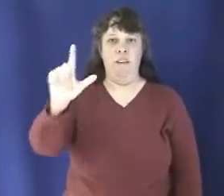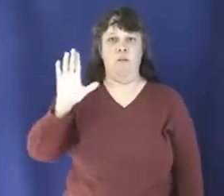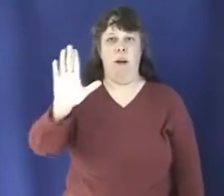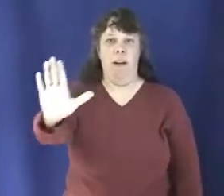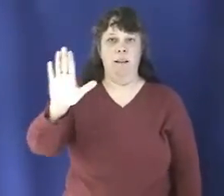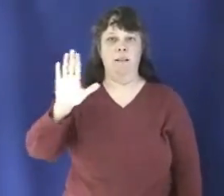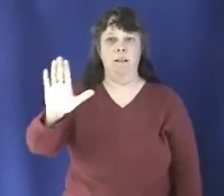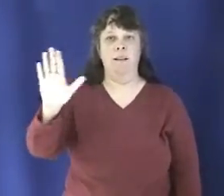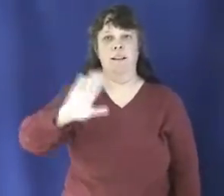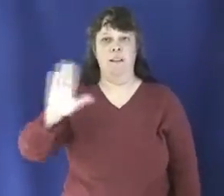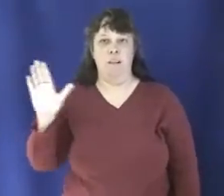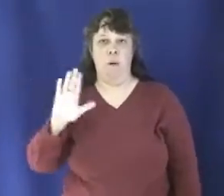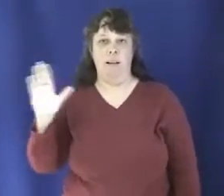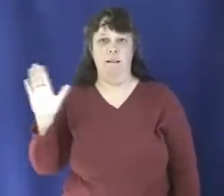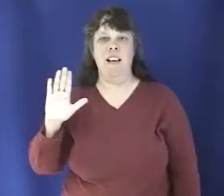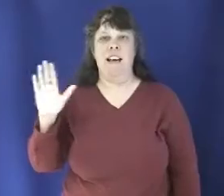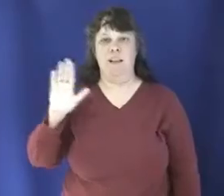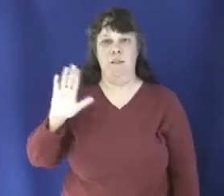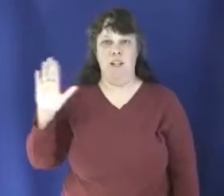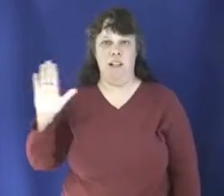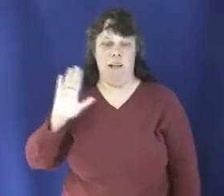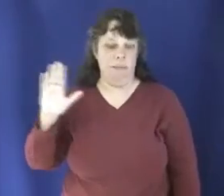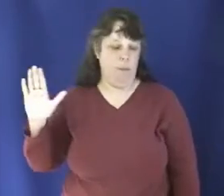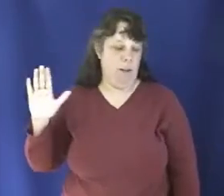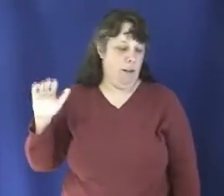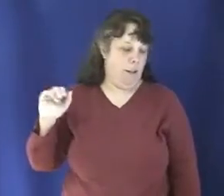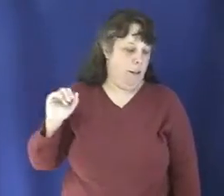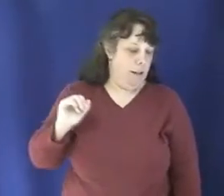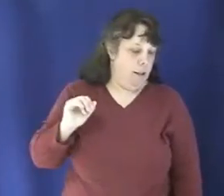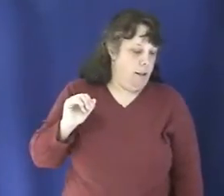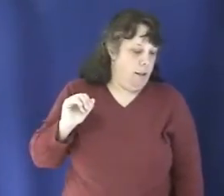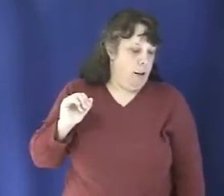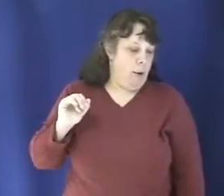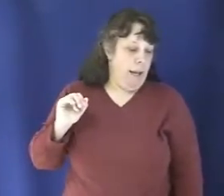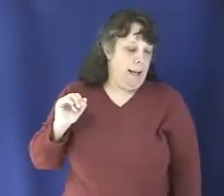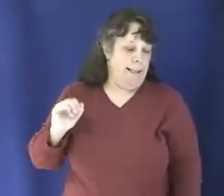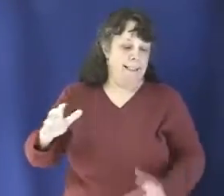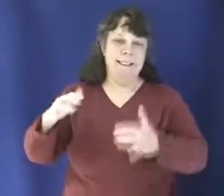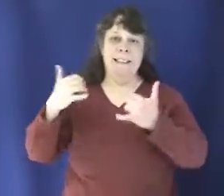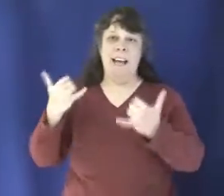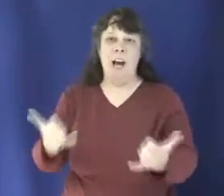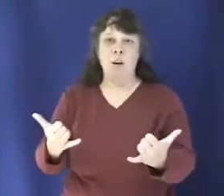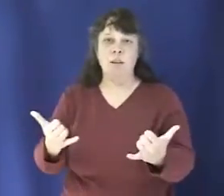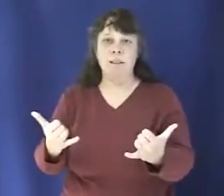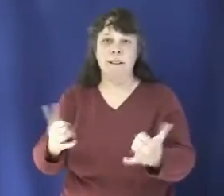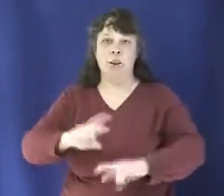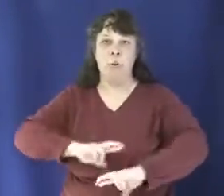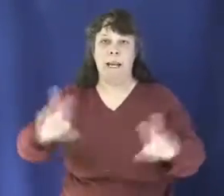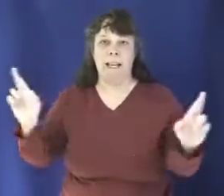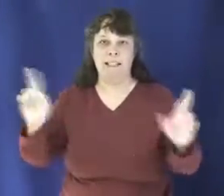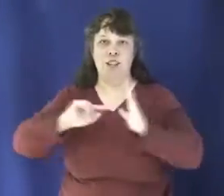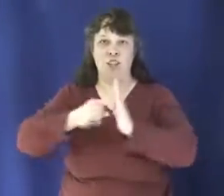this way, and it's very slight. Okay, now you're ready to